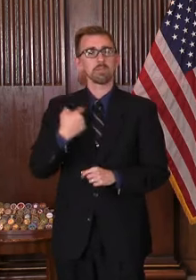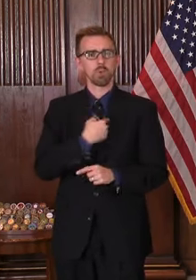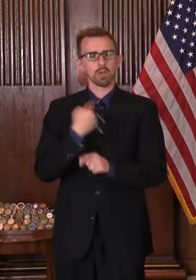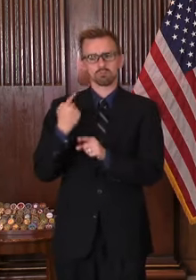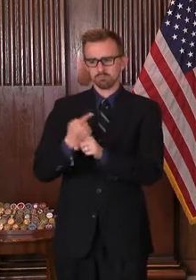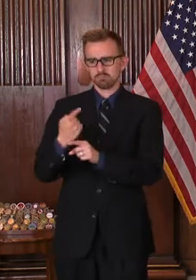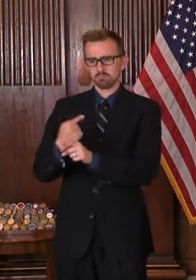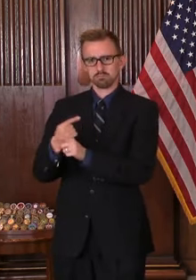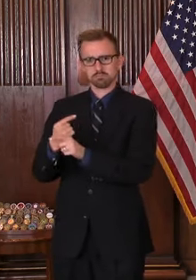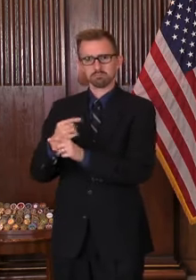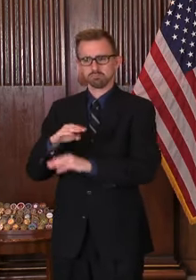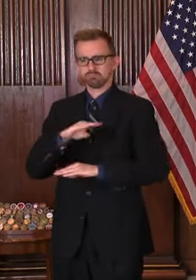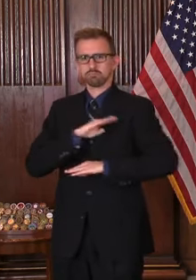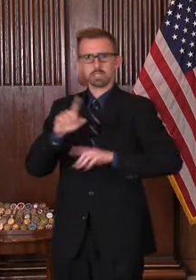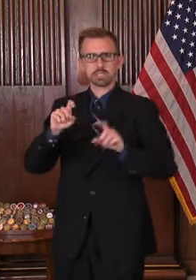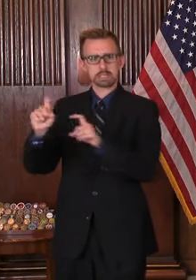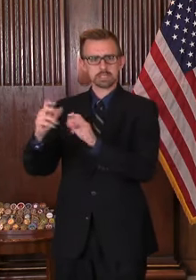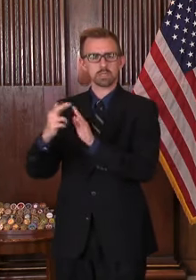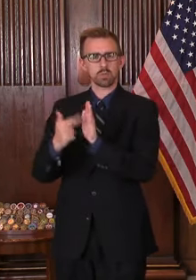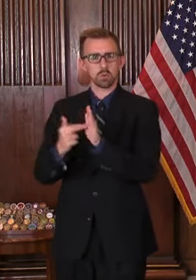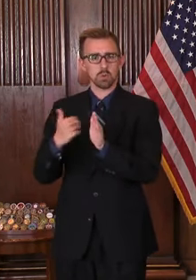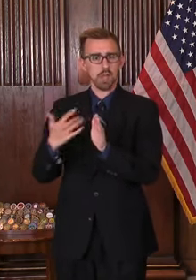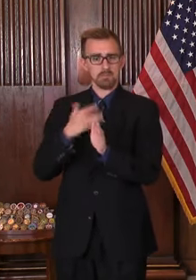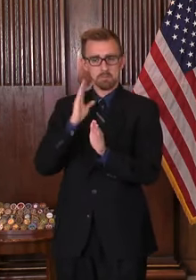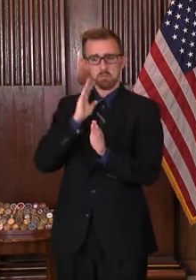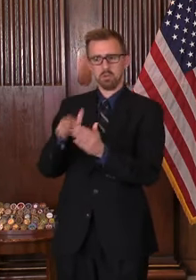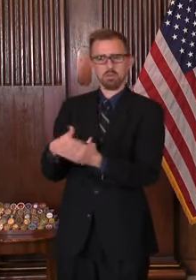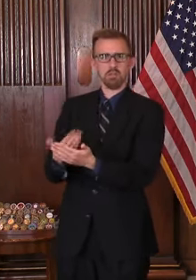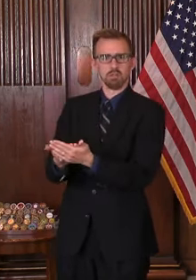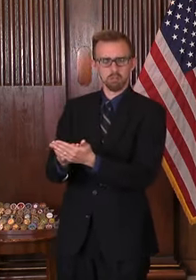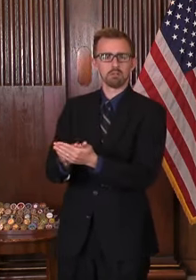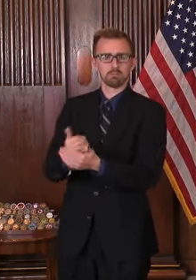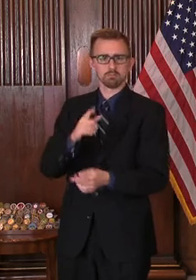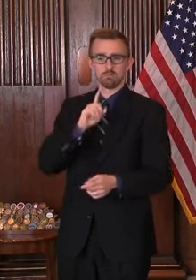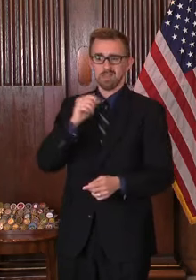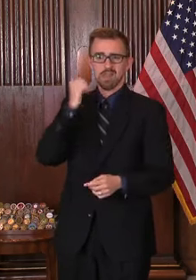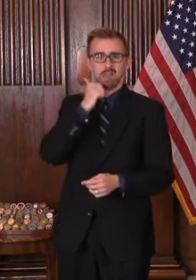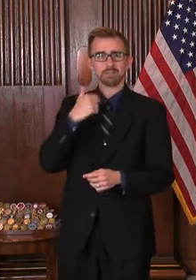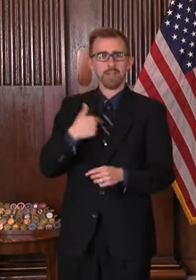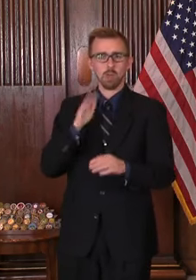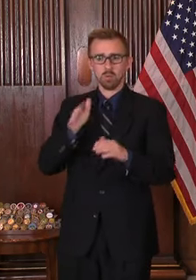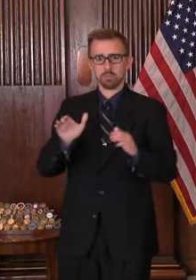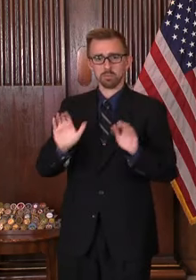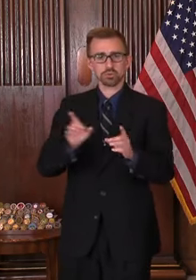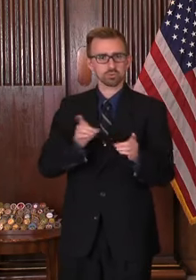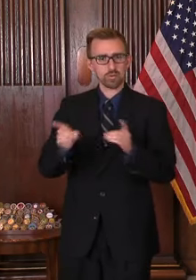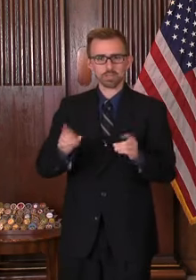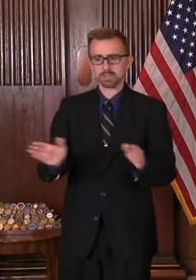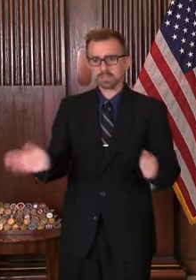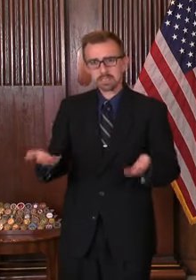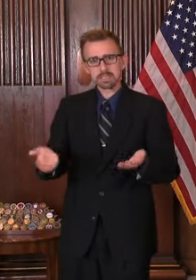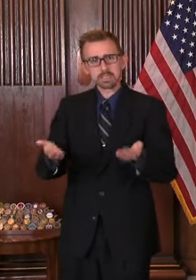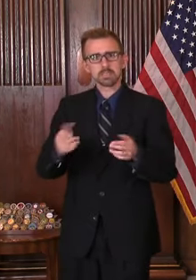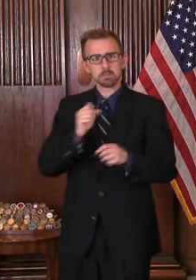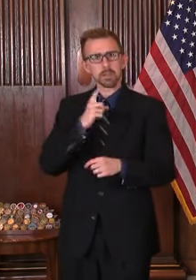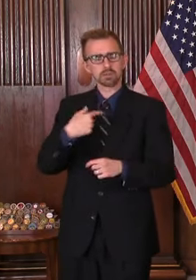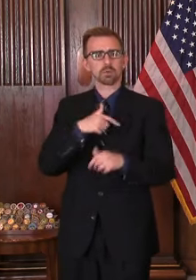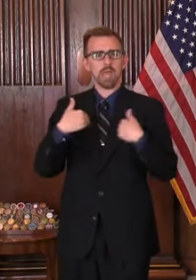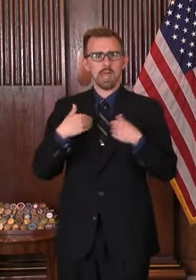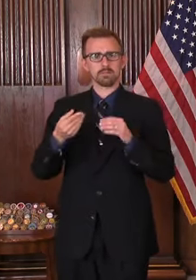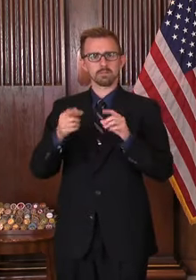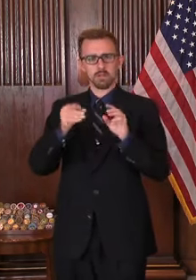to meet those testing guidelines, and I believe we will get there. And every day I'm going to push these directors as hard as I can push them to make sure we're moving up on those